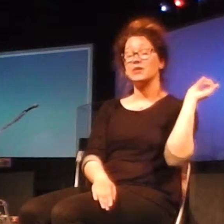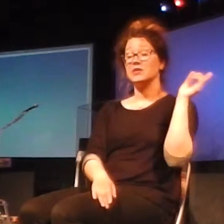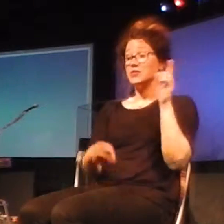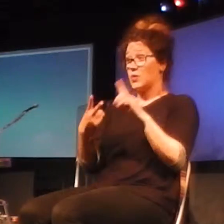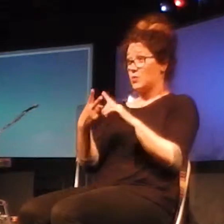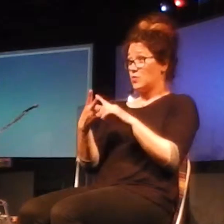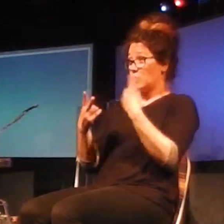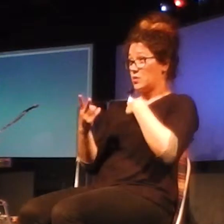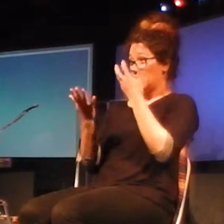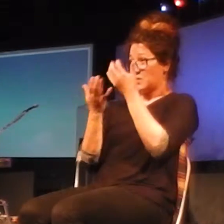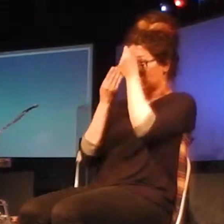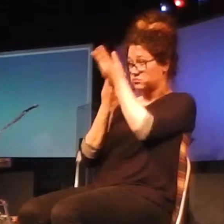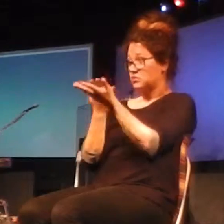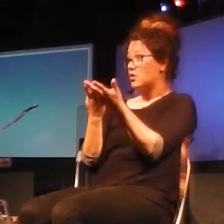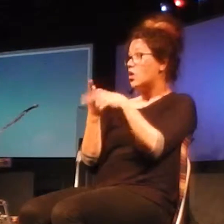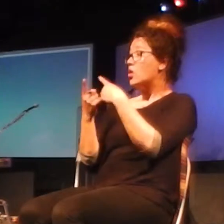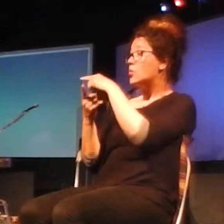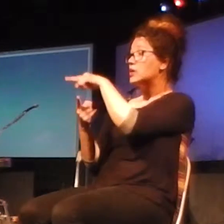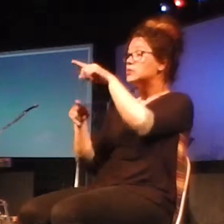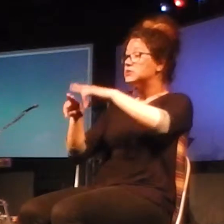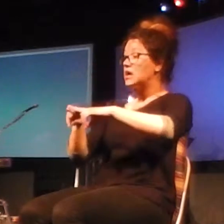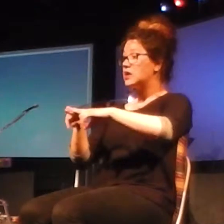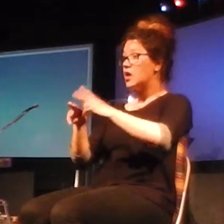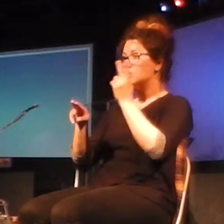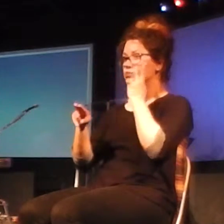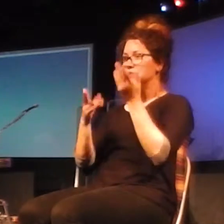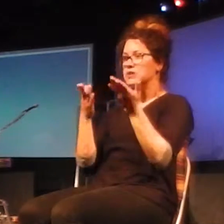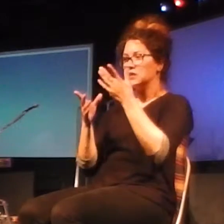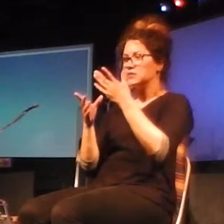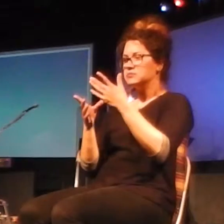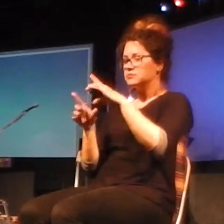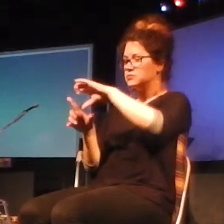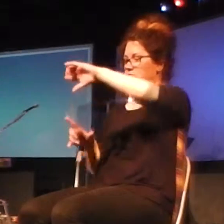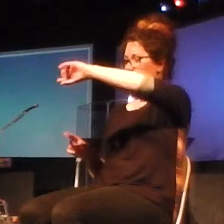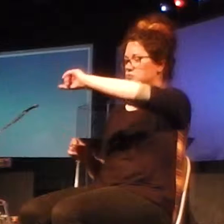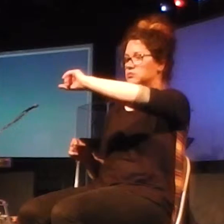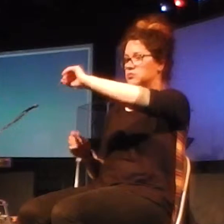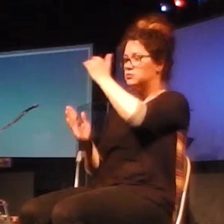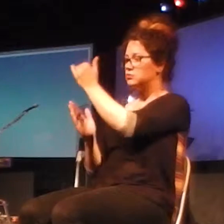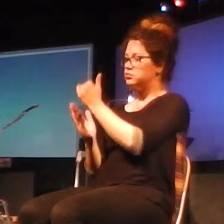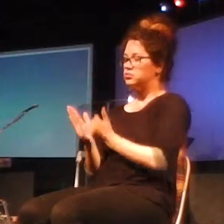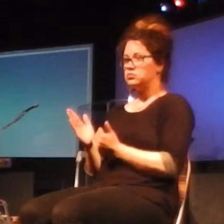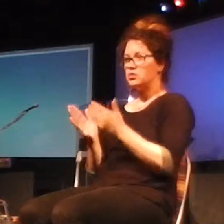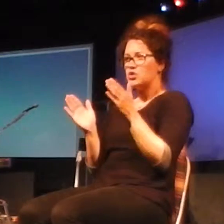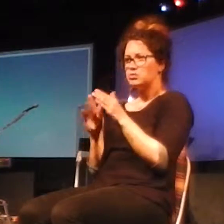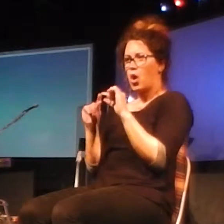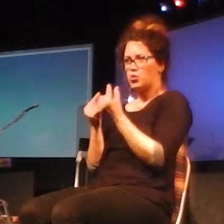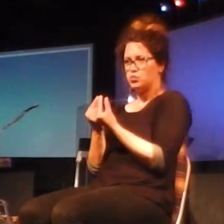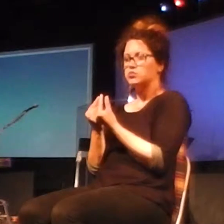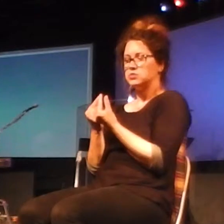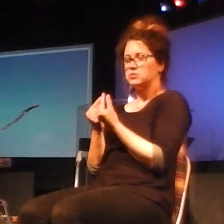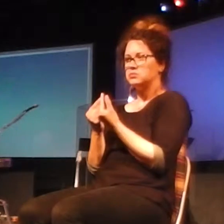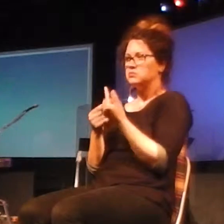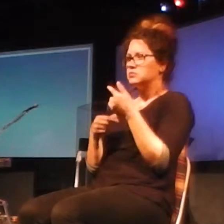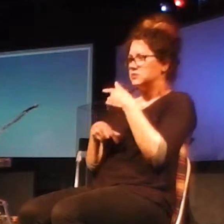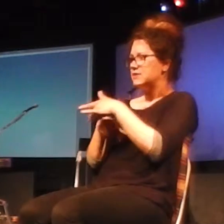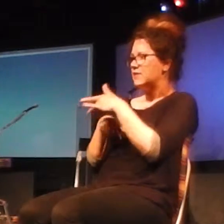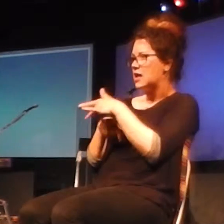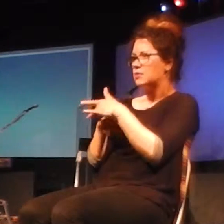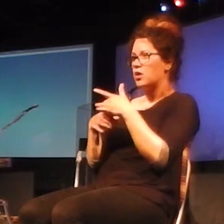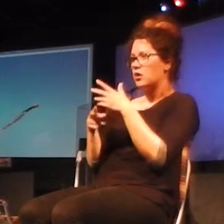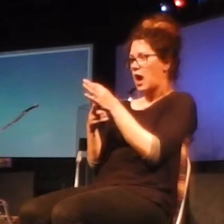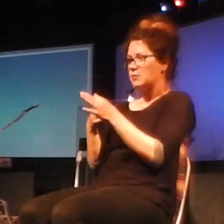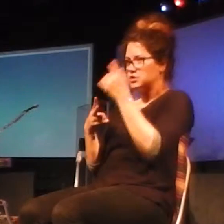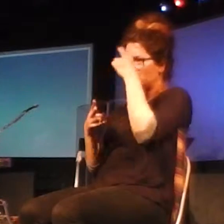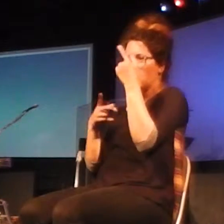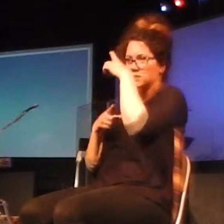little more info about is when you sat down, you should have seen a small group card. This gives the available options that we have for the